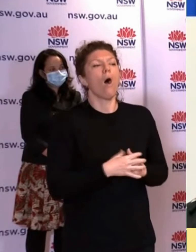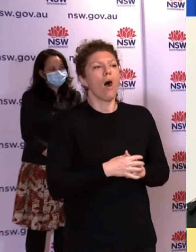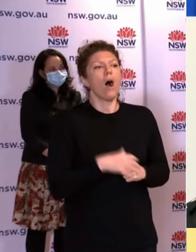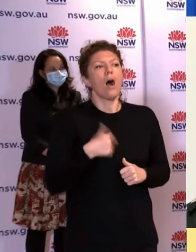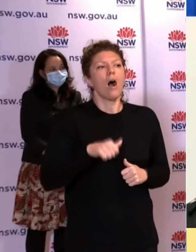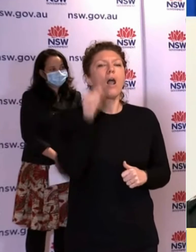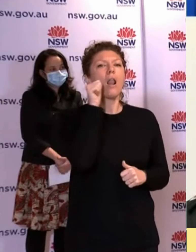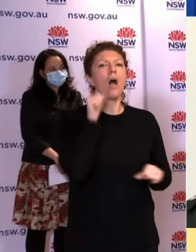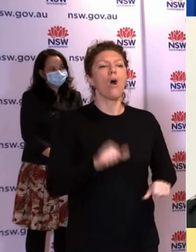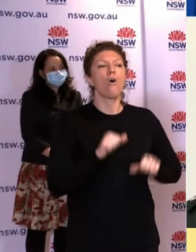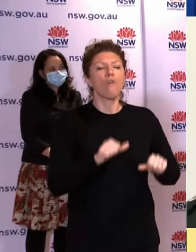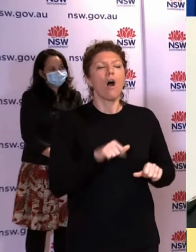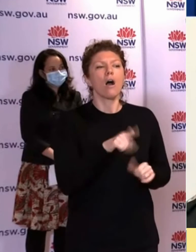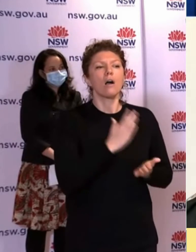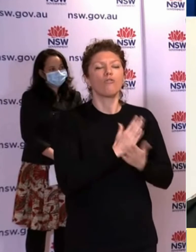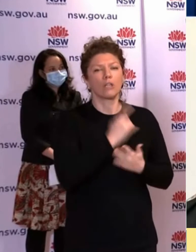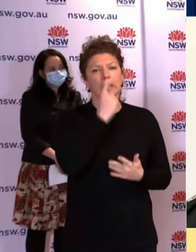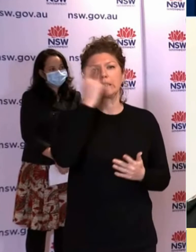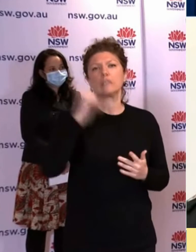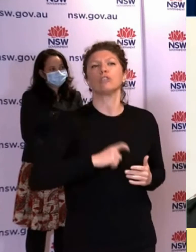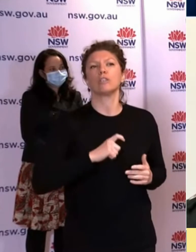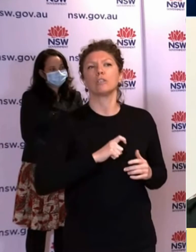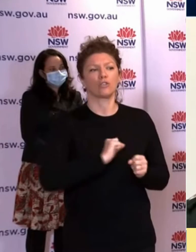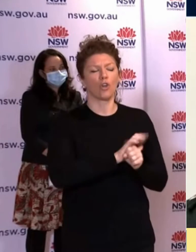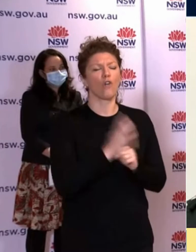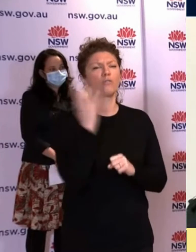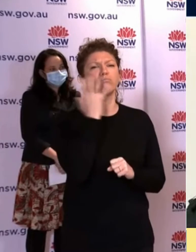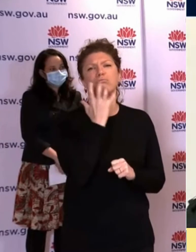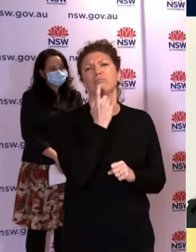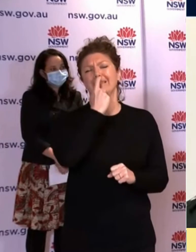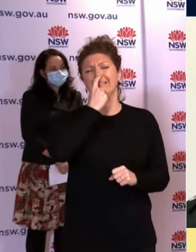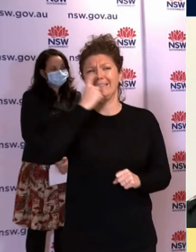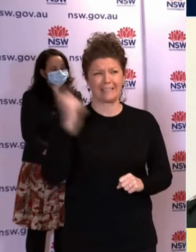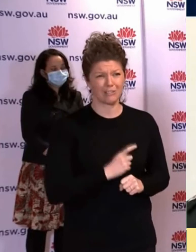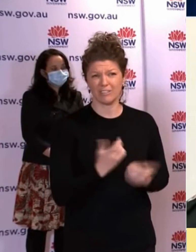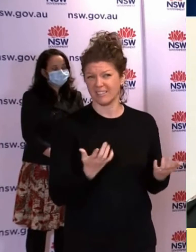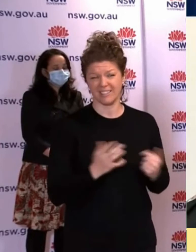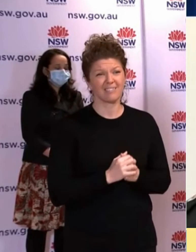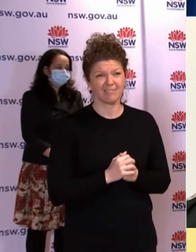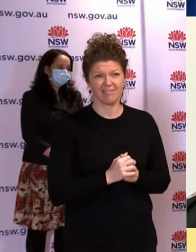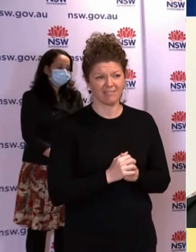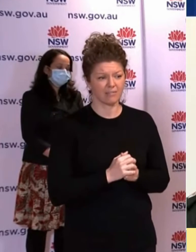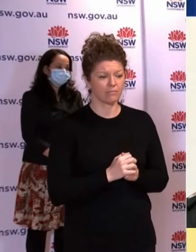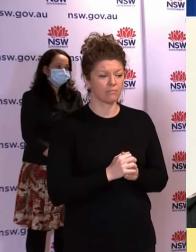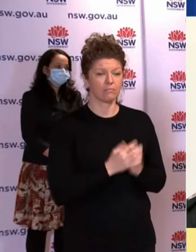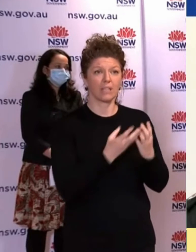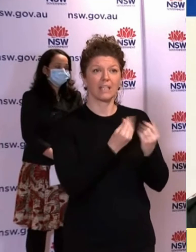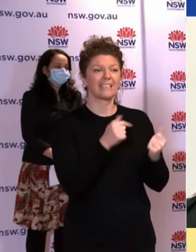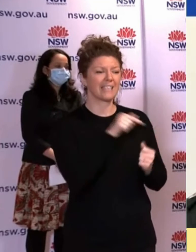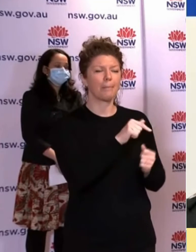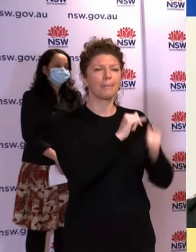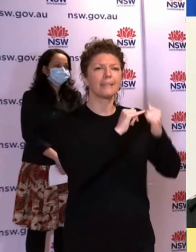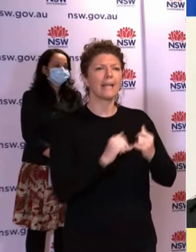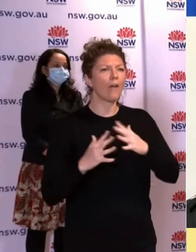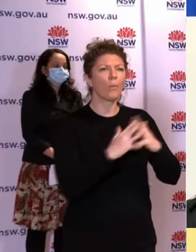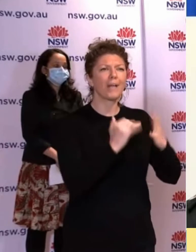enthusiasm about how serious this situation is. What we've found in some of those LGAs in southwest and